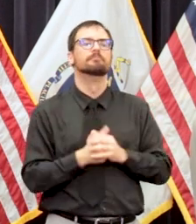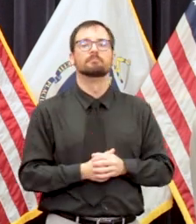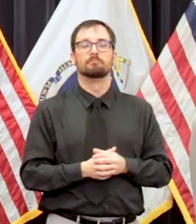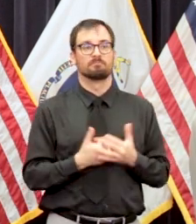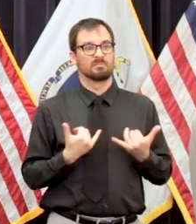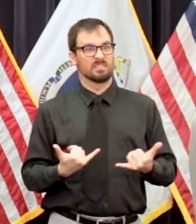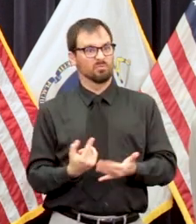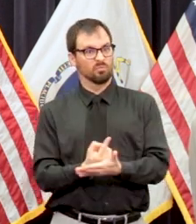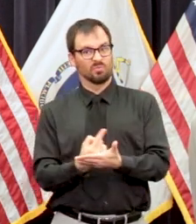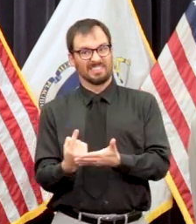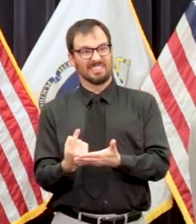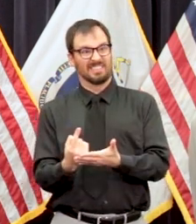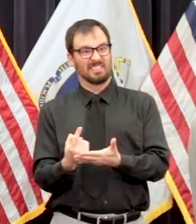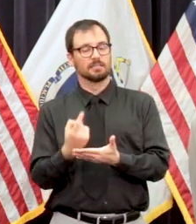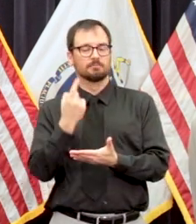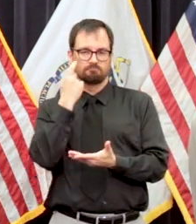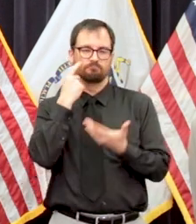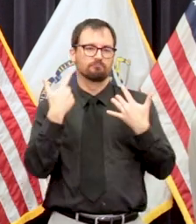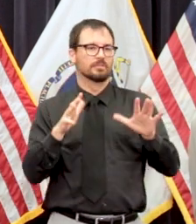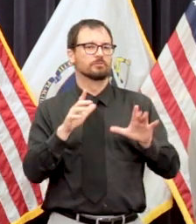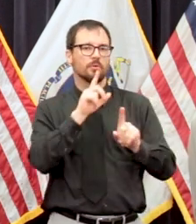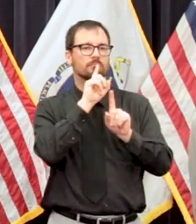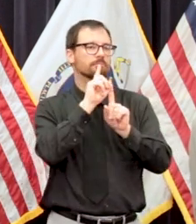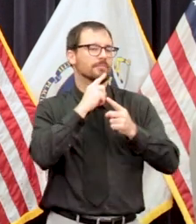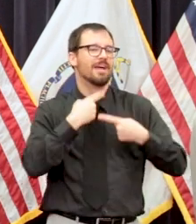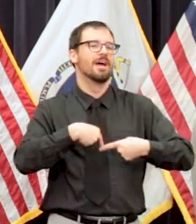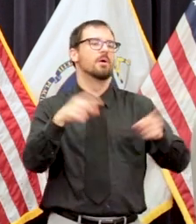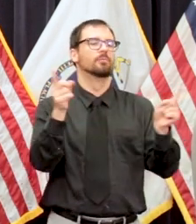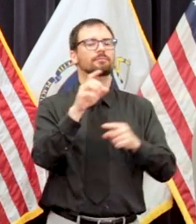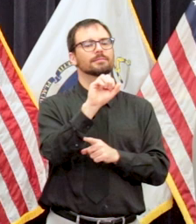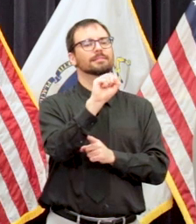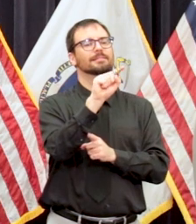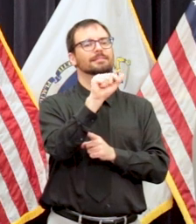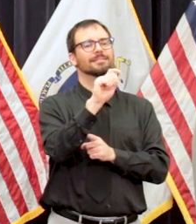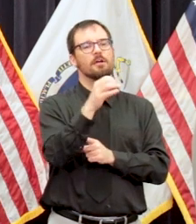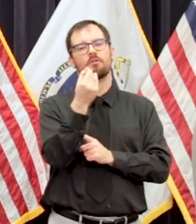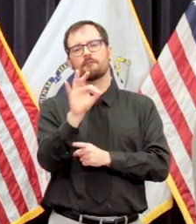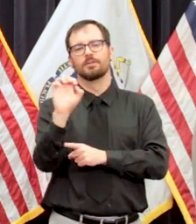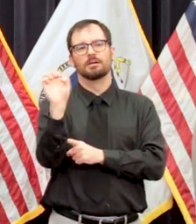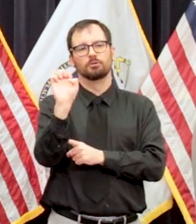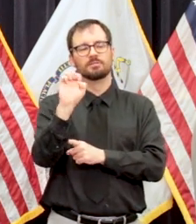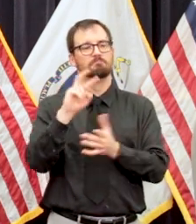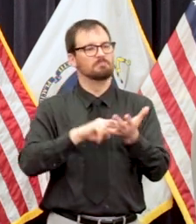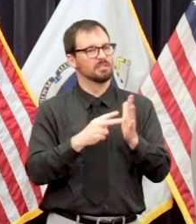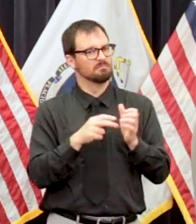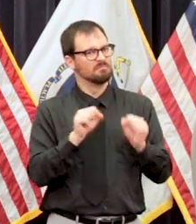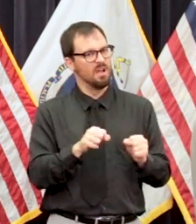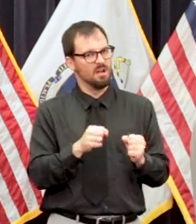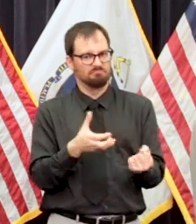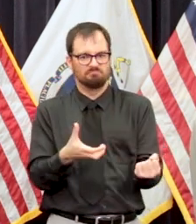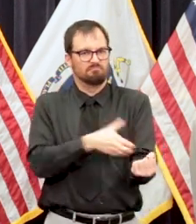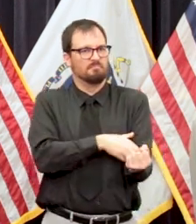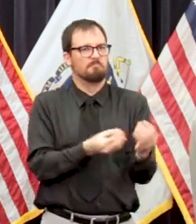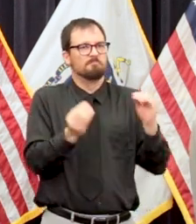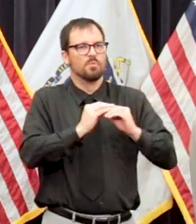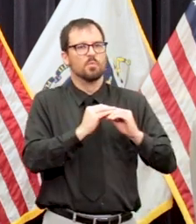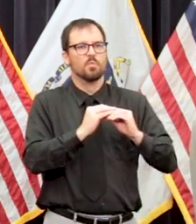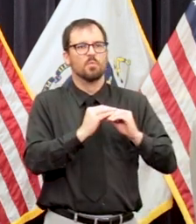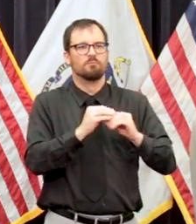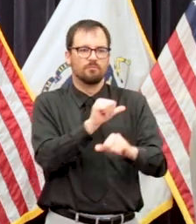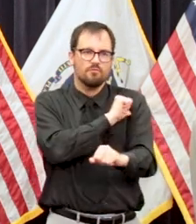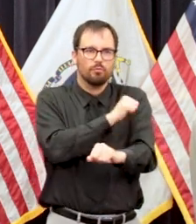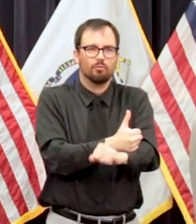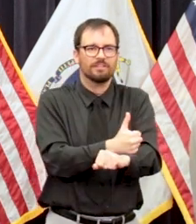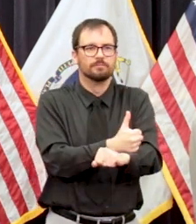flexibility to respond to this outbreak. We've enhanced guidance to executive branch employees, and we encourage